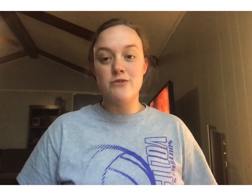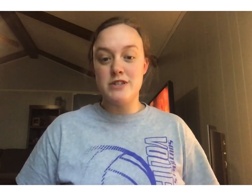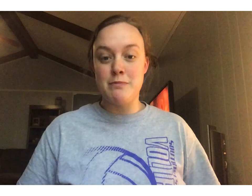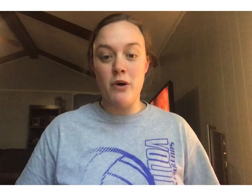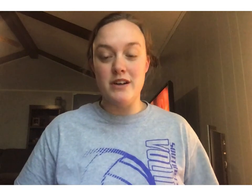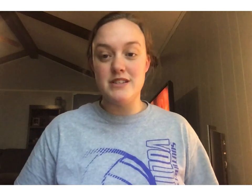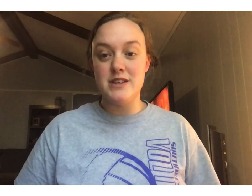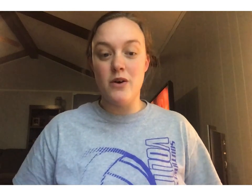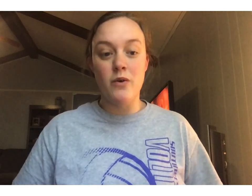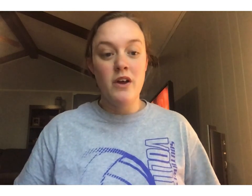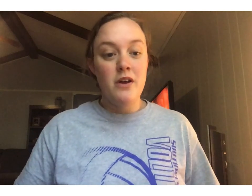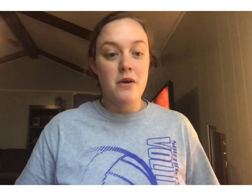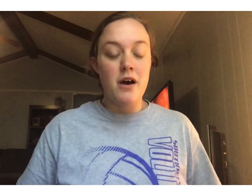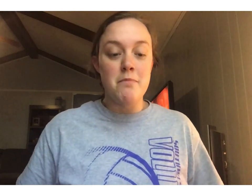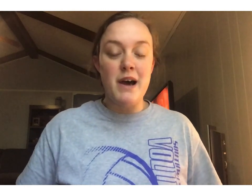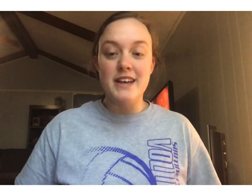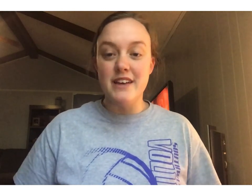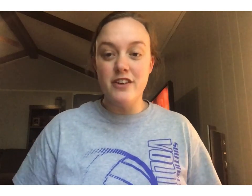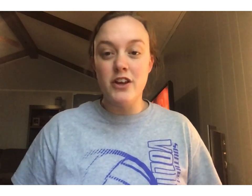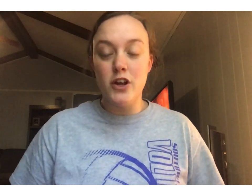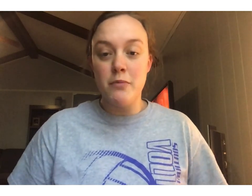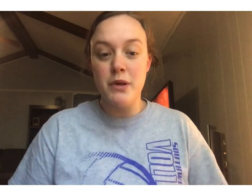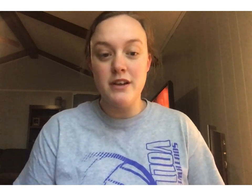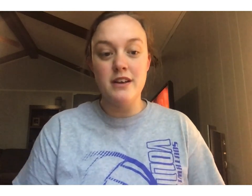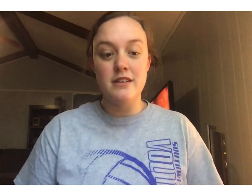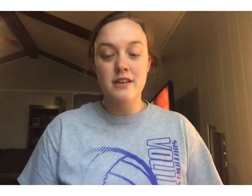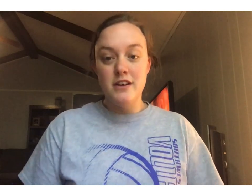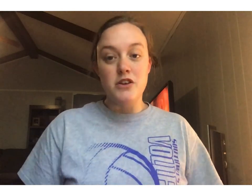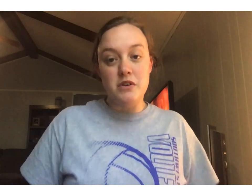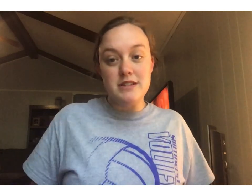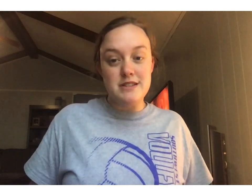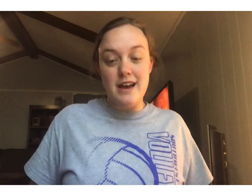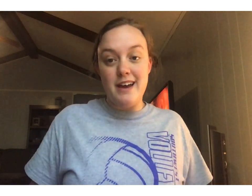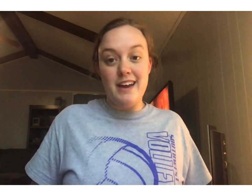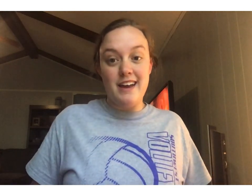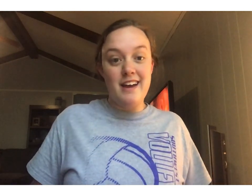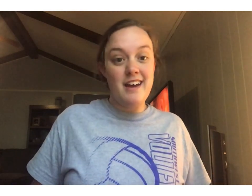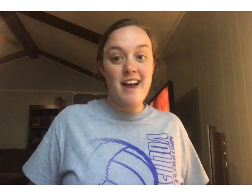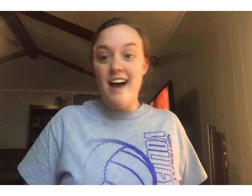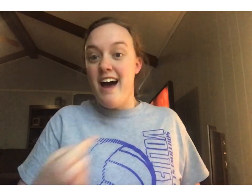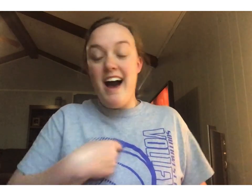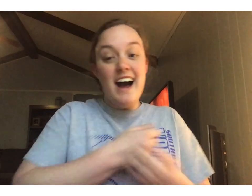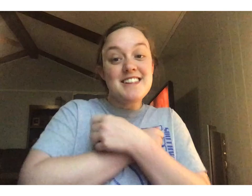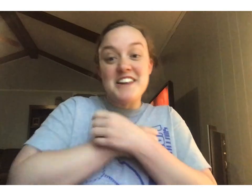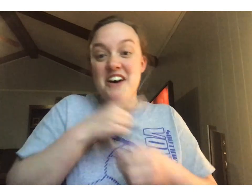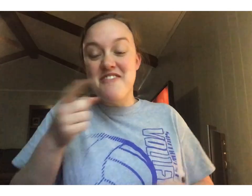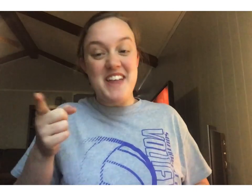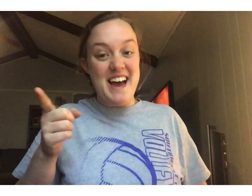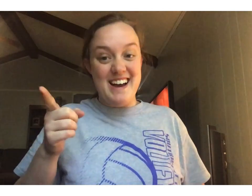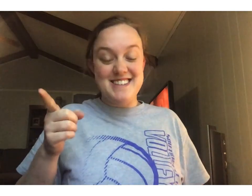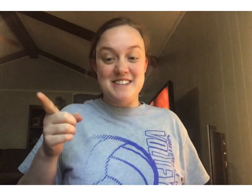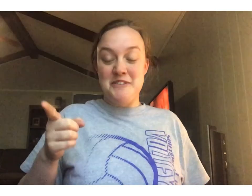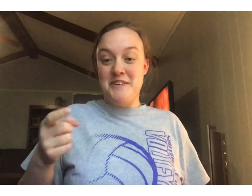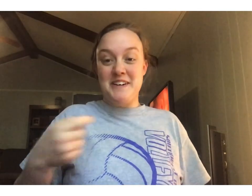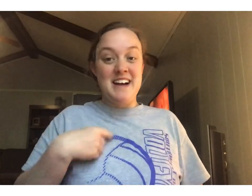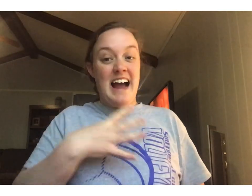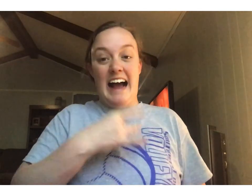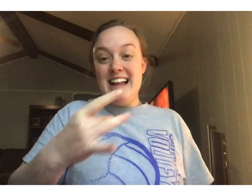then respond. So by giving your opinion, you can say, I love that, or